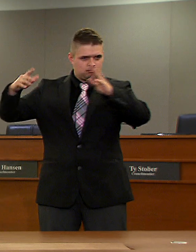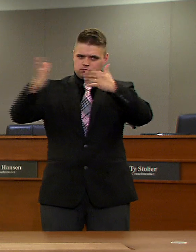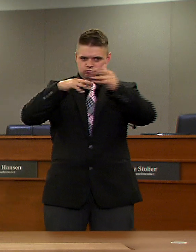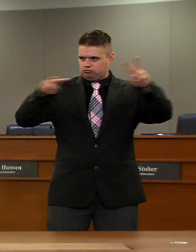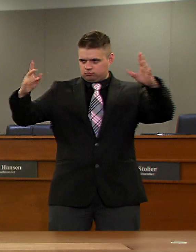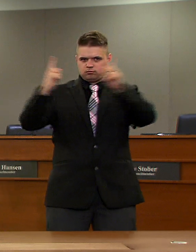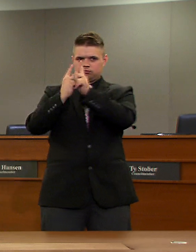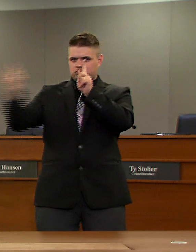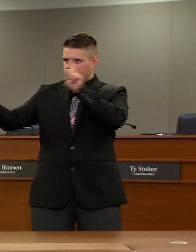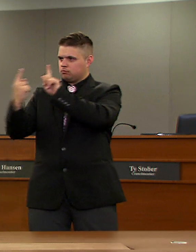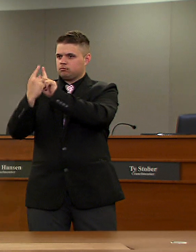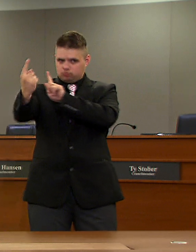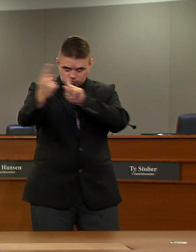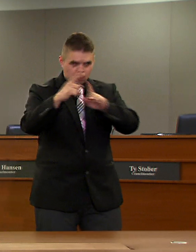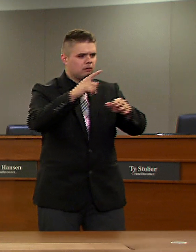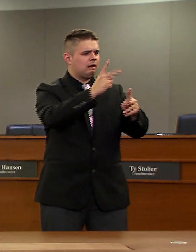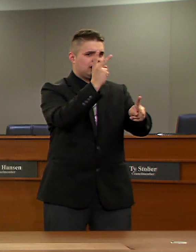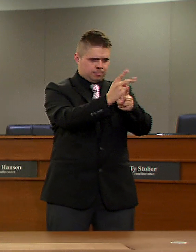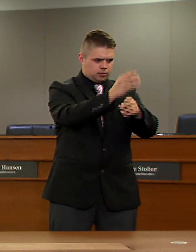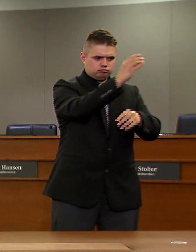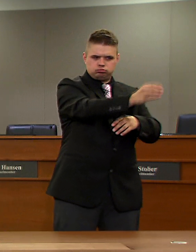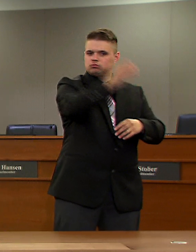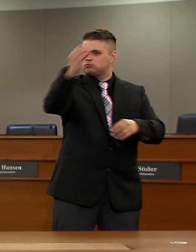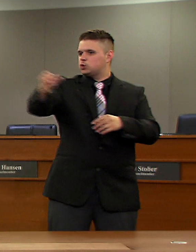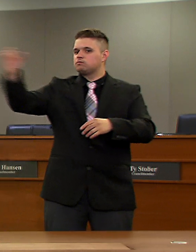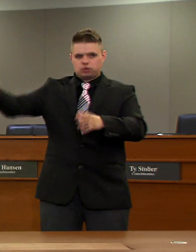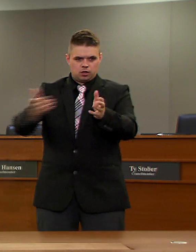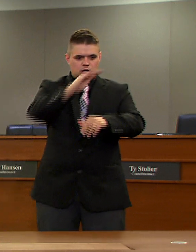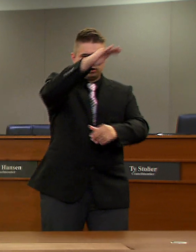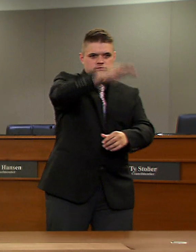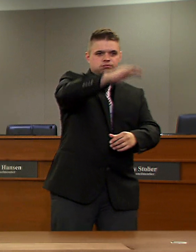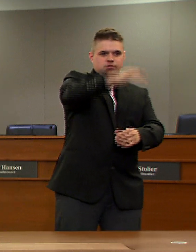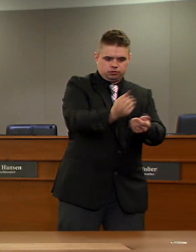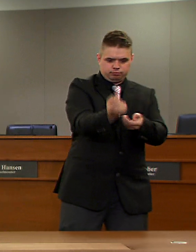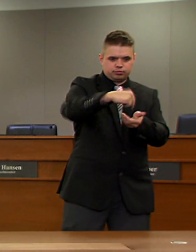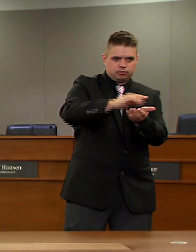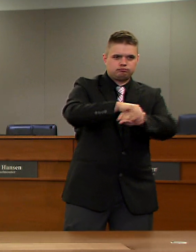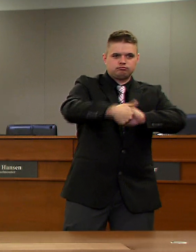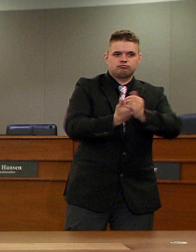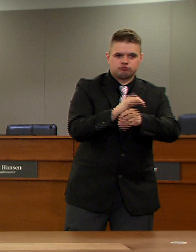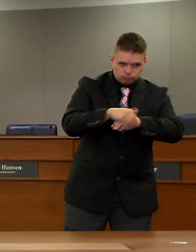available. There will be limited entry and exit